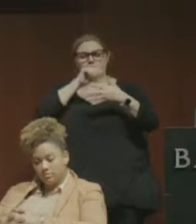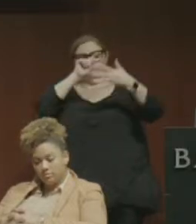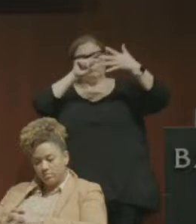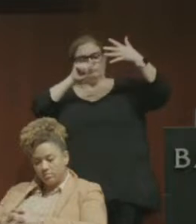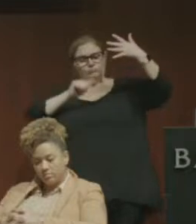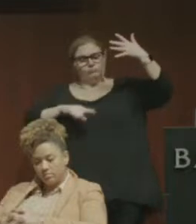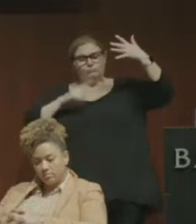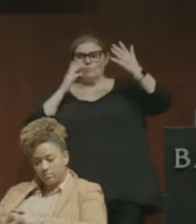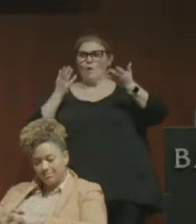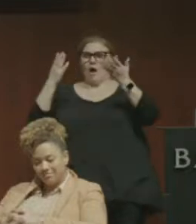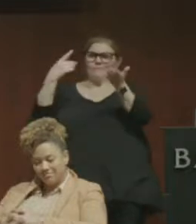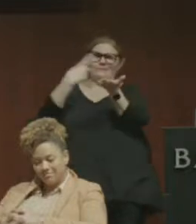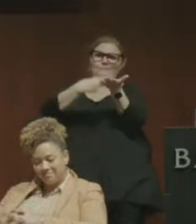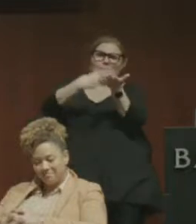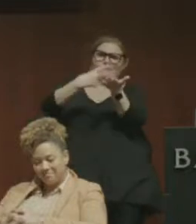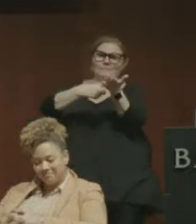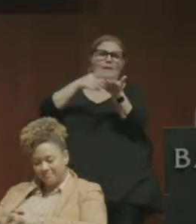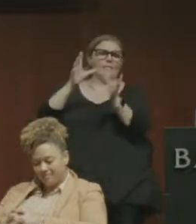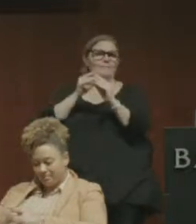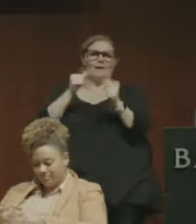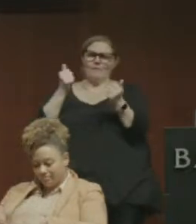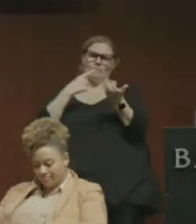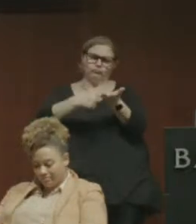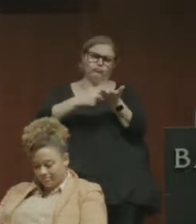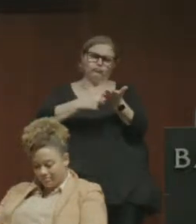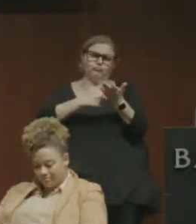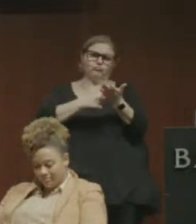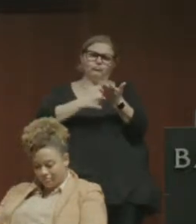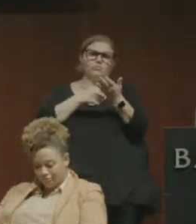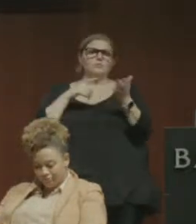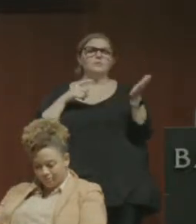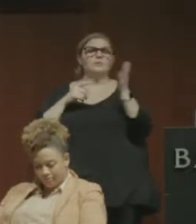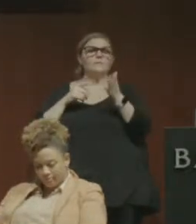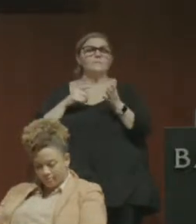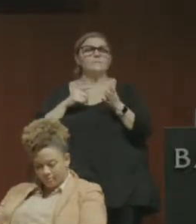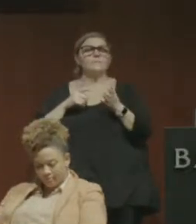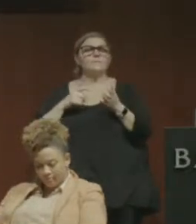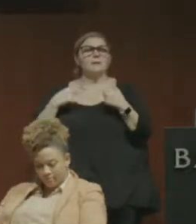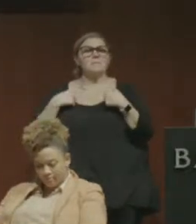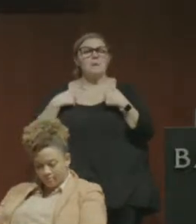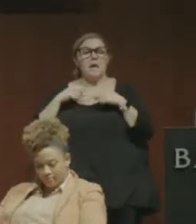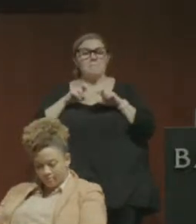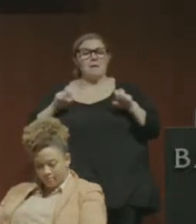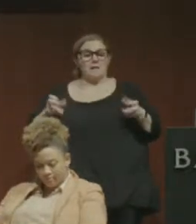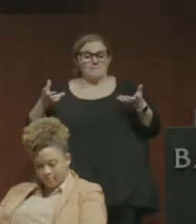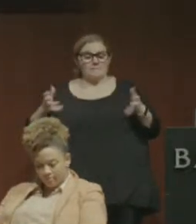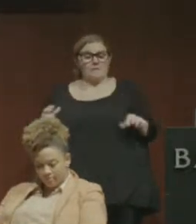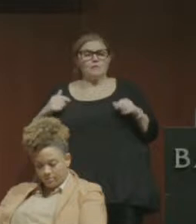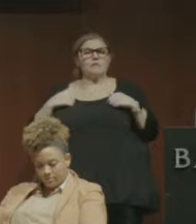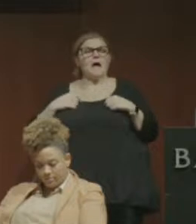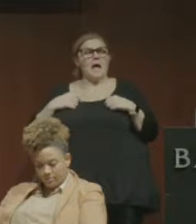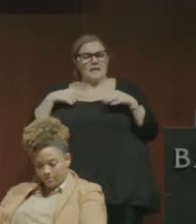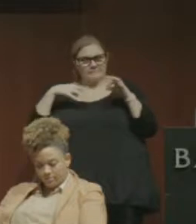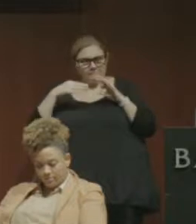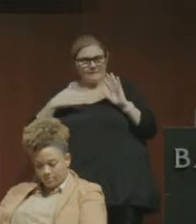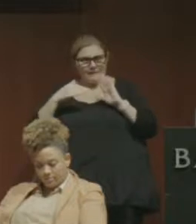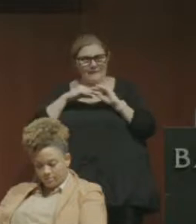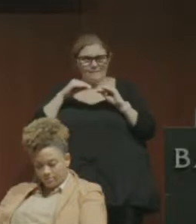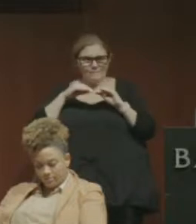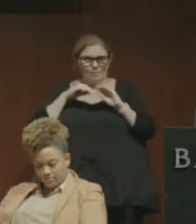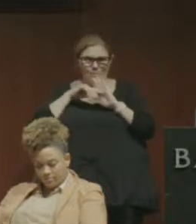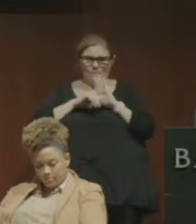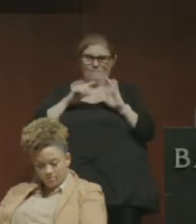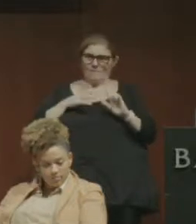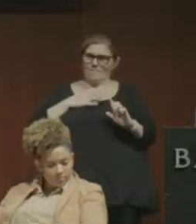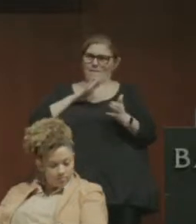those points were up for debate in the meeting. And after my panel, I reiterated and deepened a point from